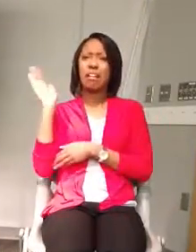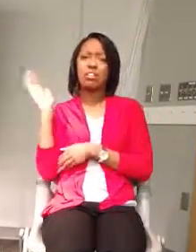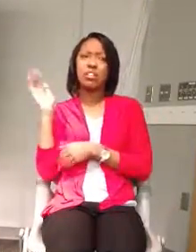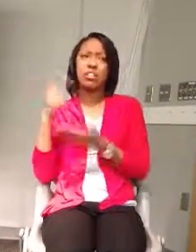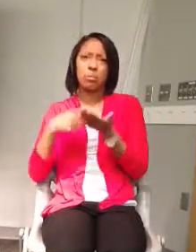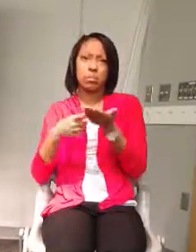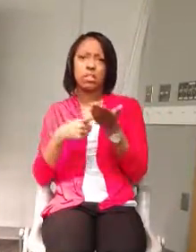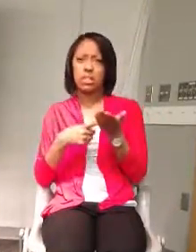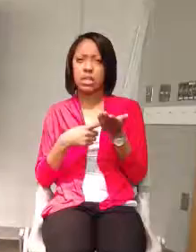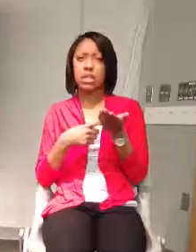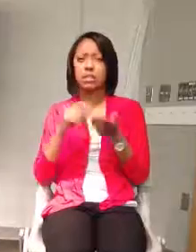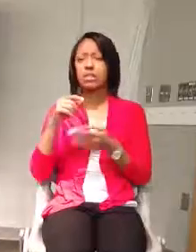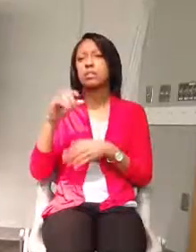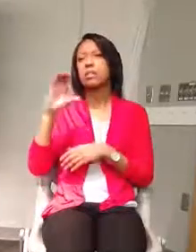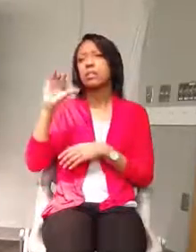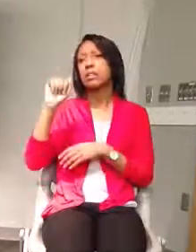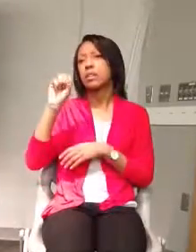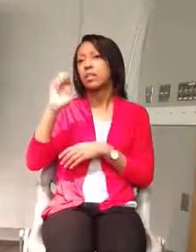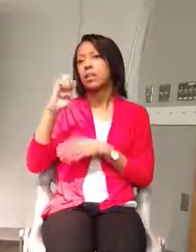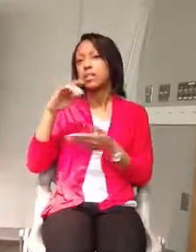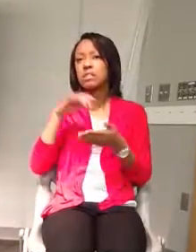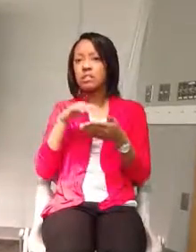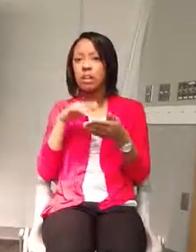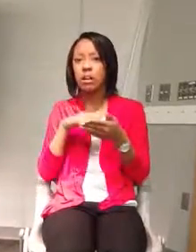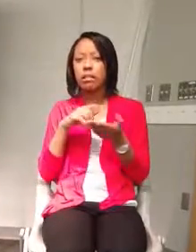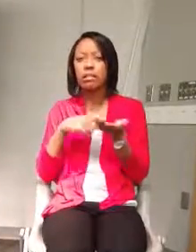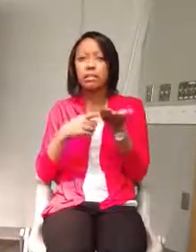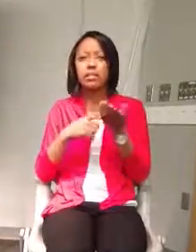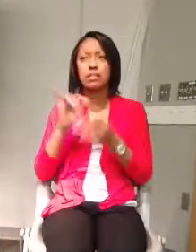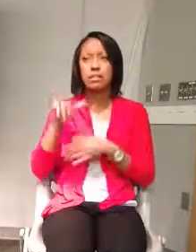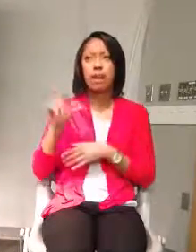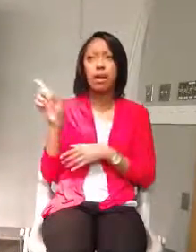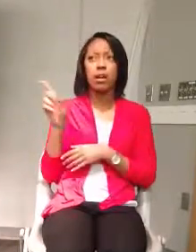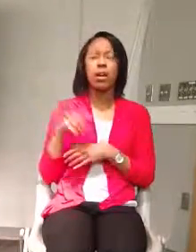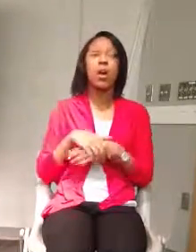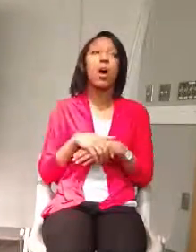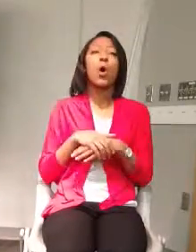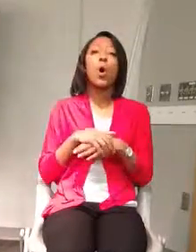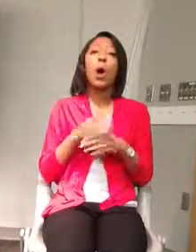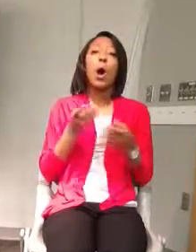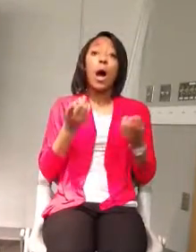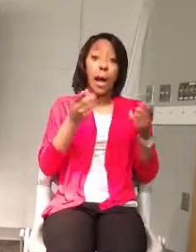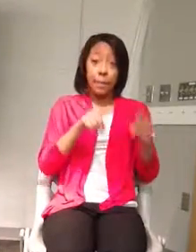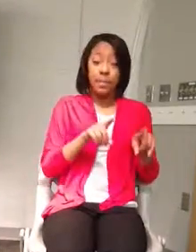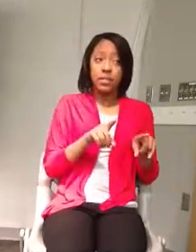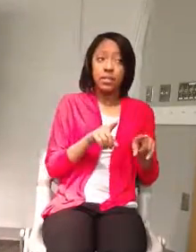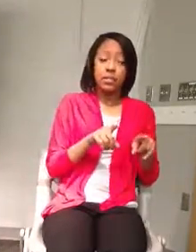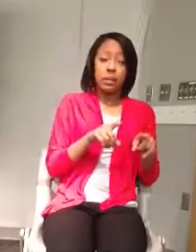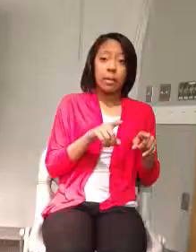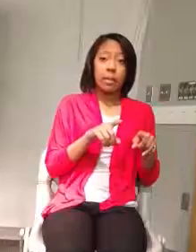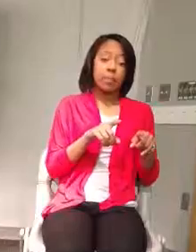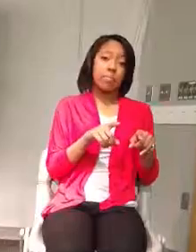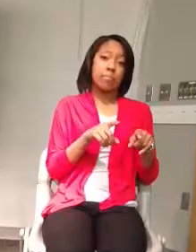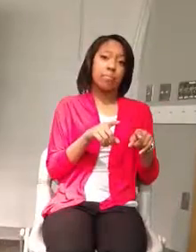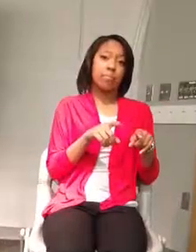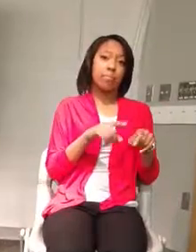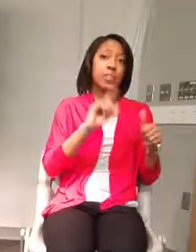this. Essentially what happens is that when that initial DNA mutation